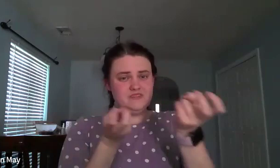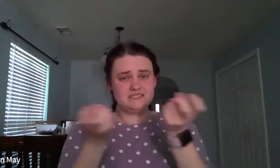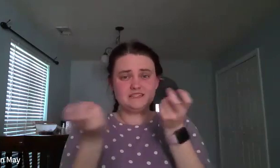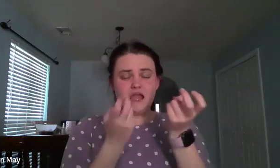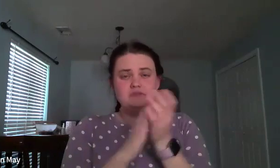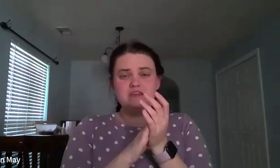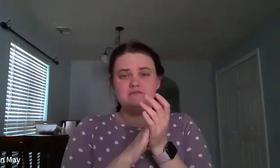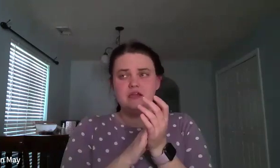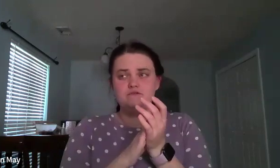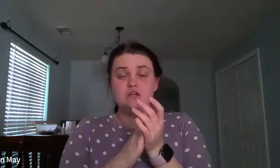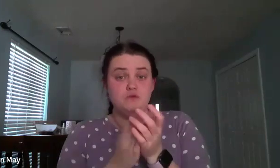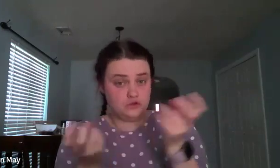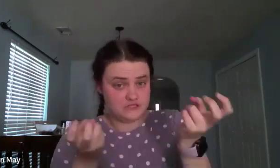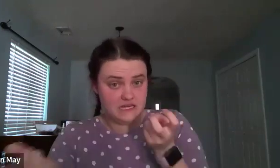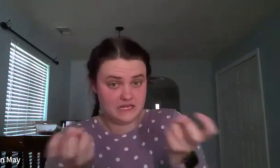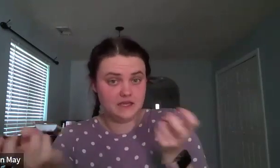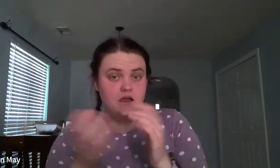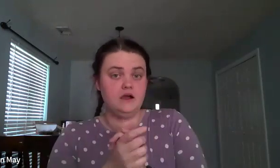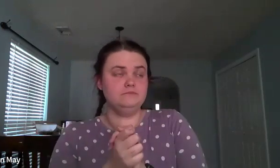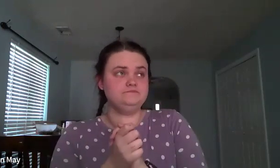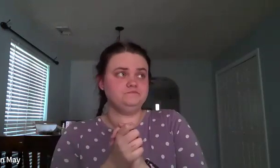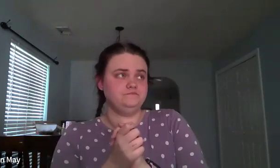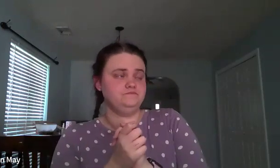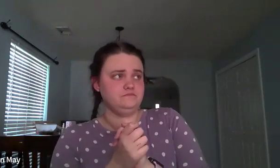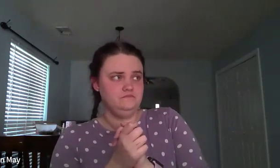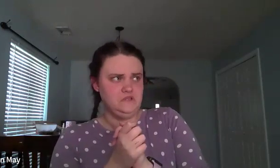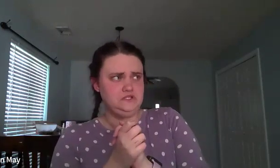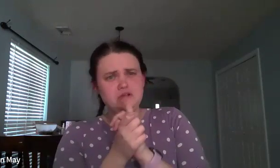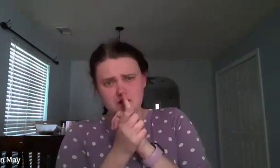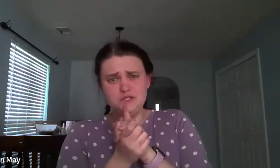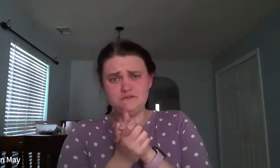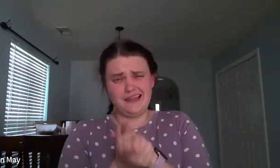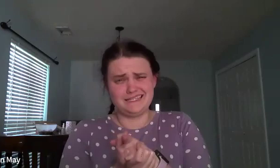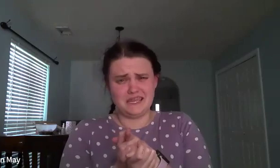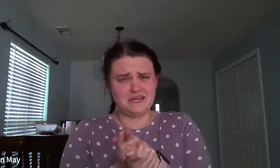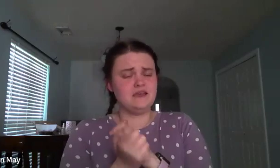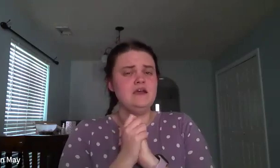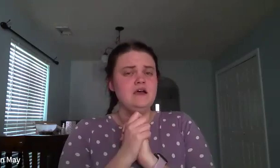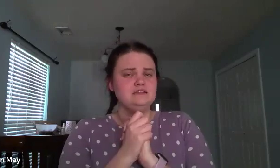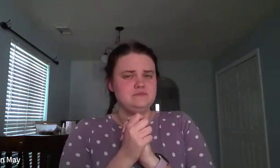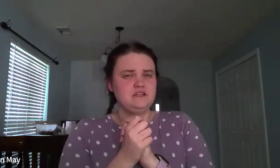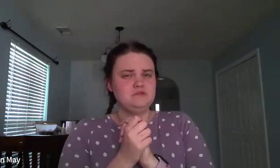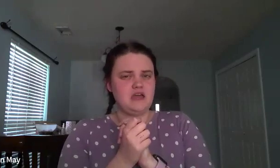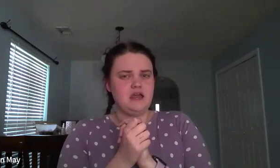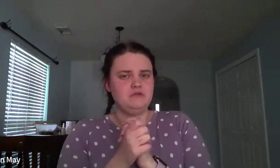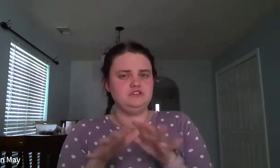This is like I would think of like for like roller skating. You can also do it for ice skating. Typically with that, I would do